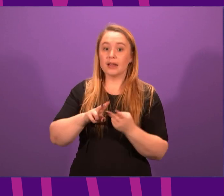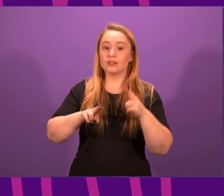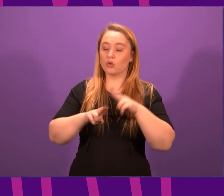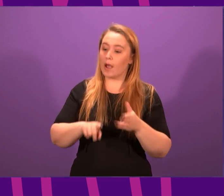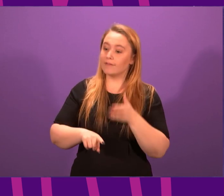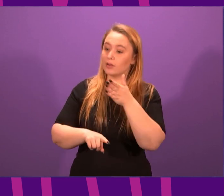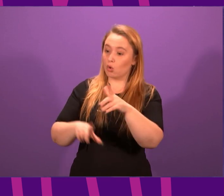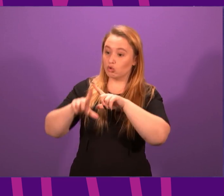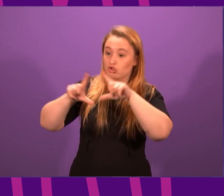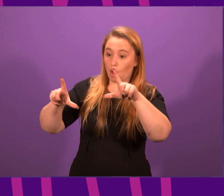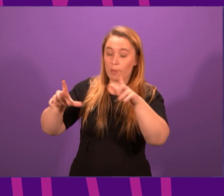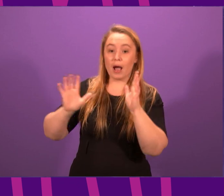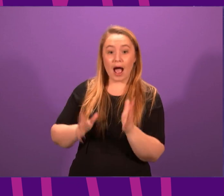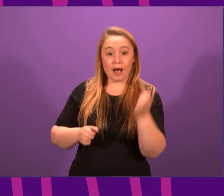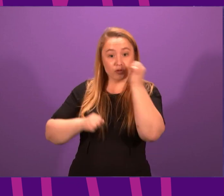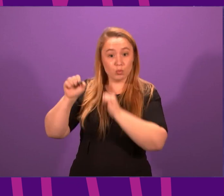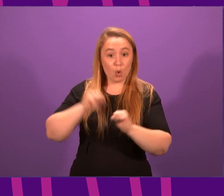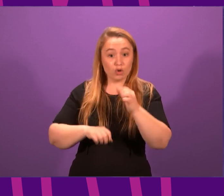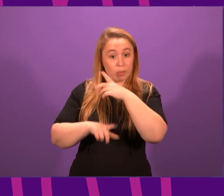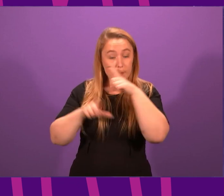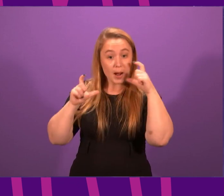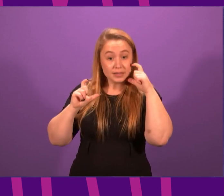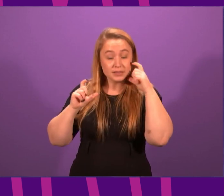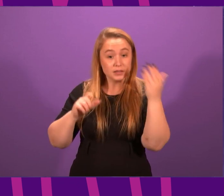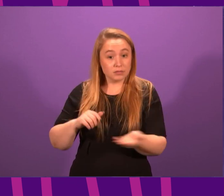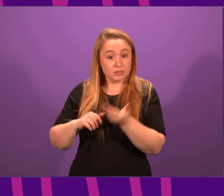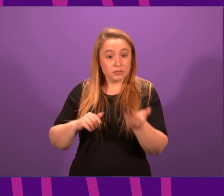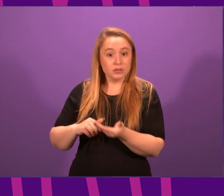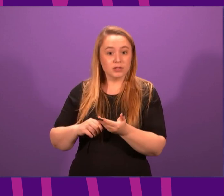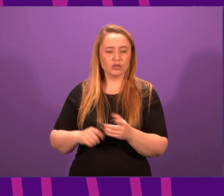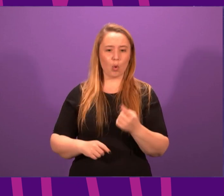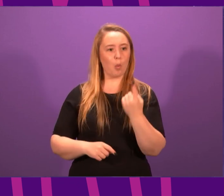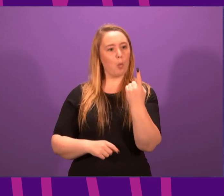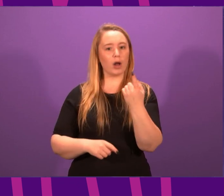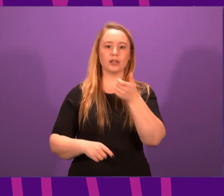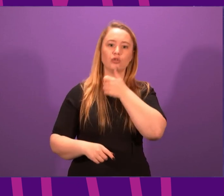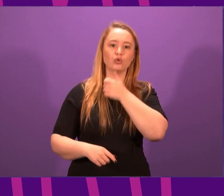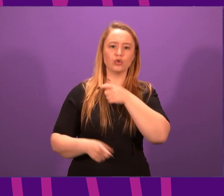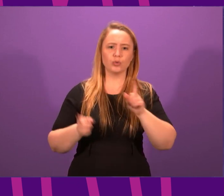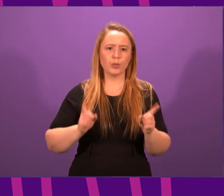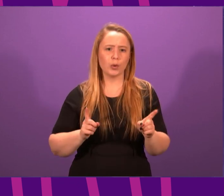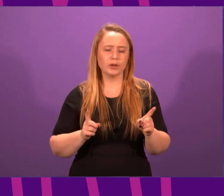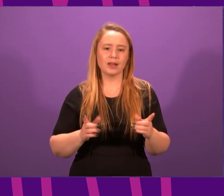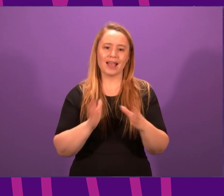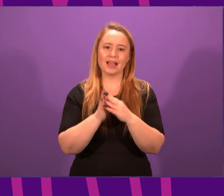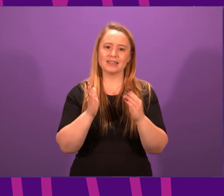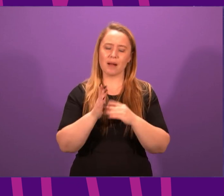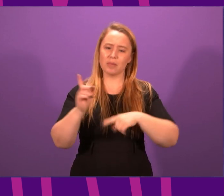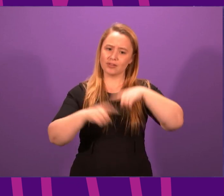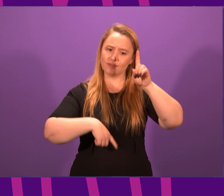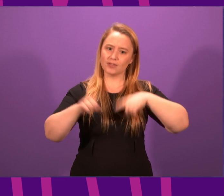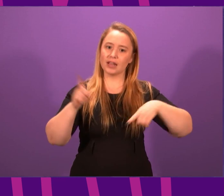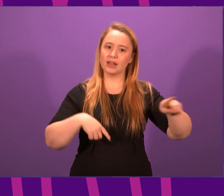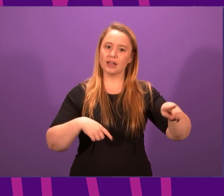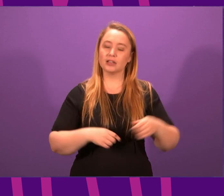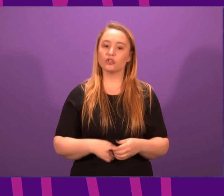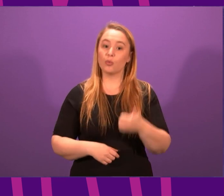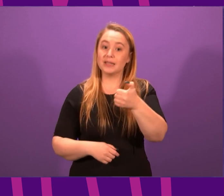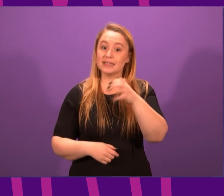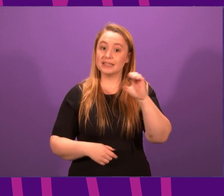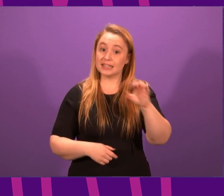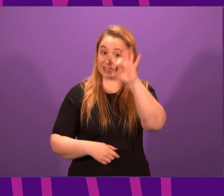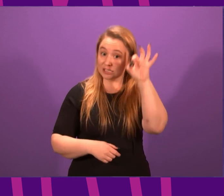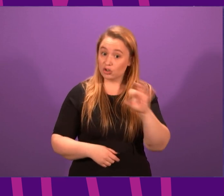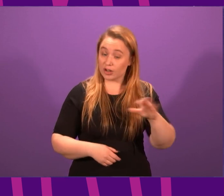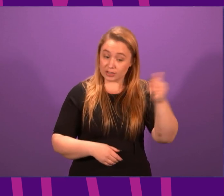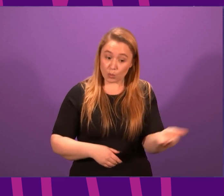given as examples. It would be helpful to have clarity on what counts as one use, as examples given vary. Should a face covering be washed at 60 degrees after